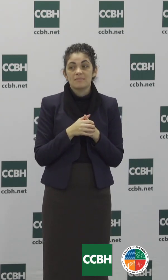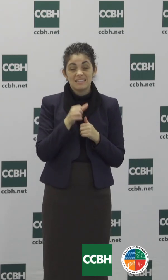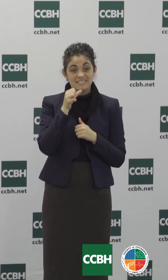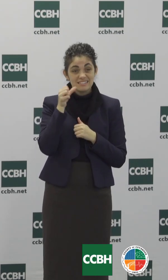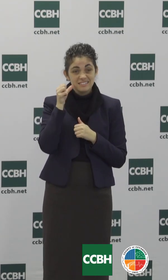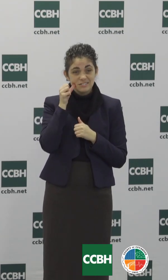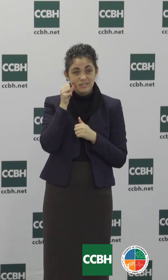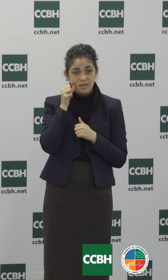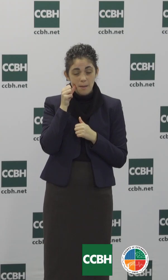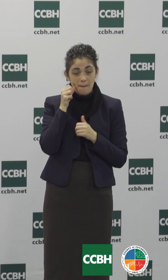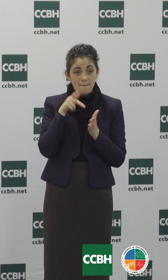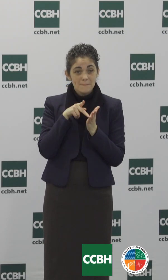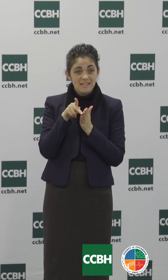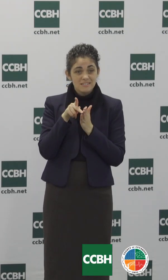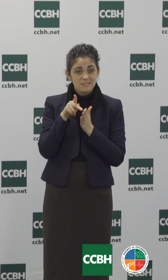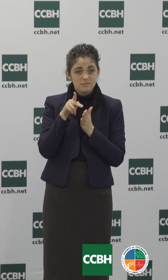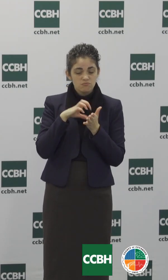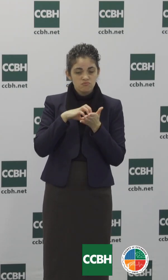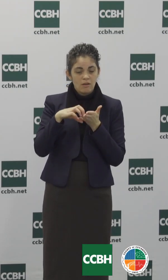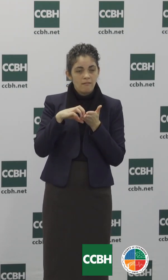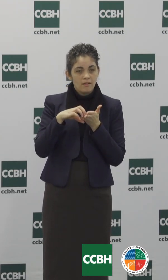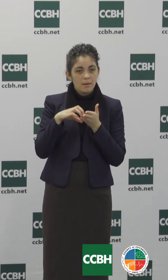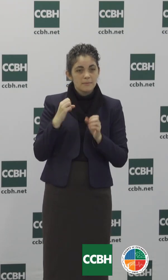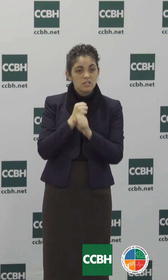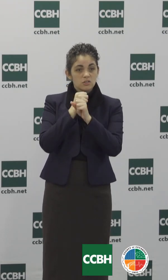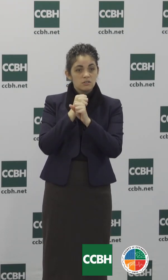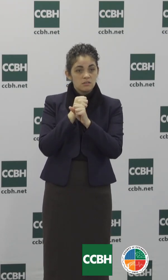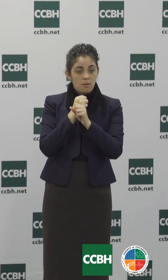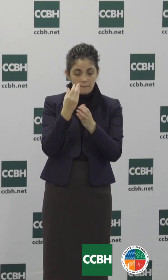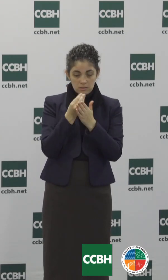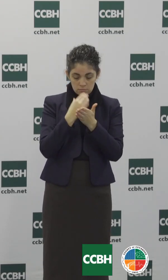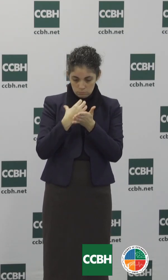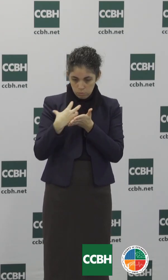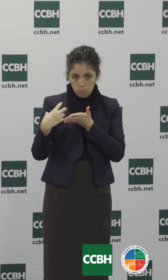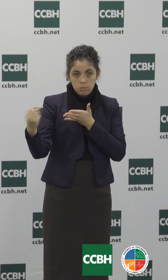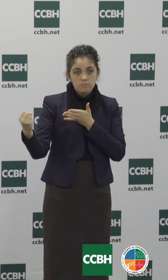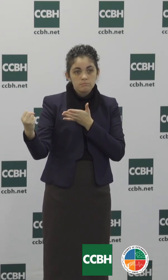yesterday, the Paycheck Protection Act ran out of money.